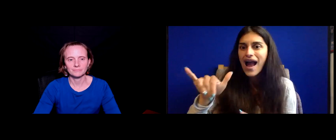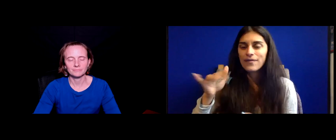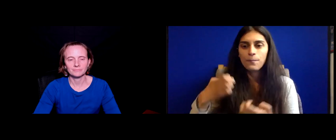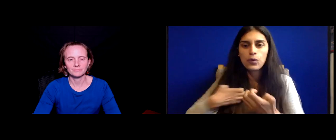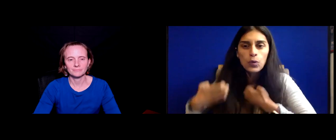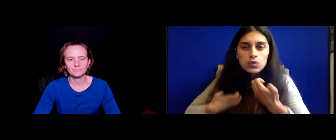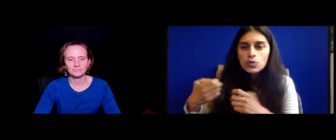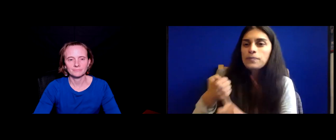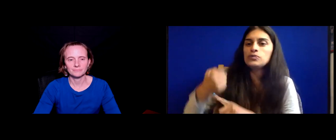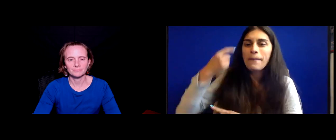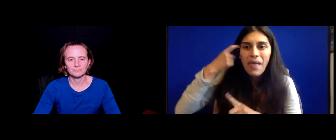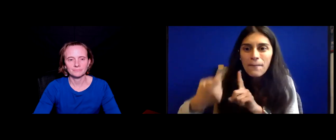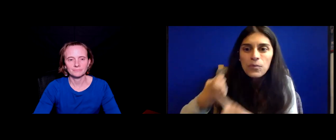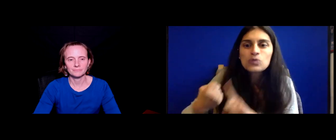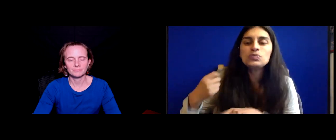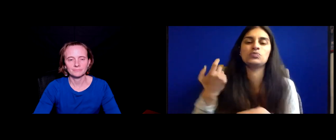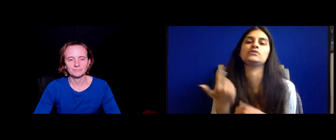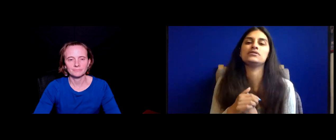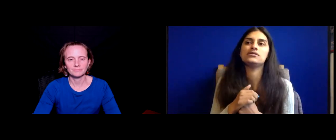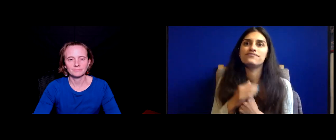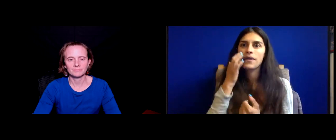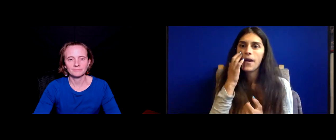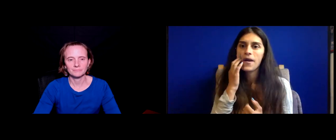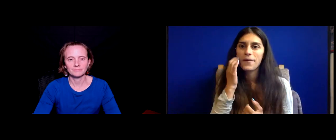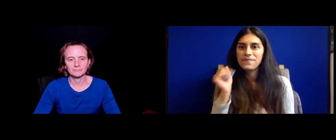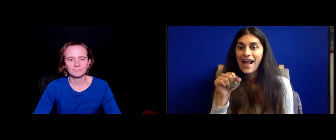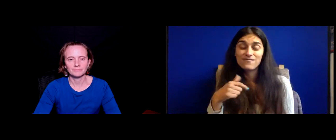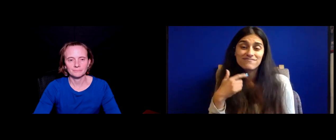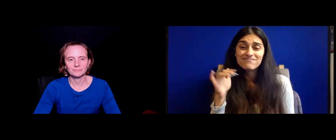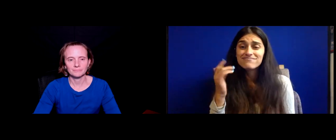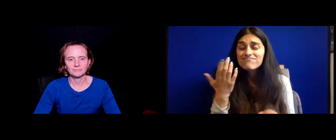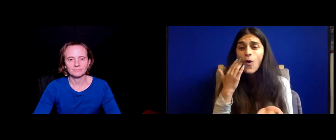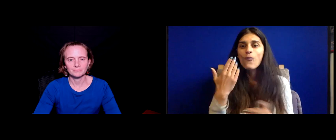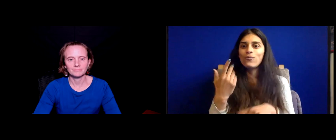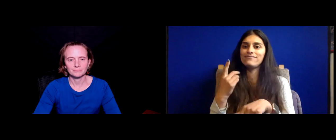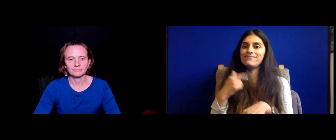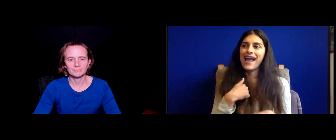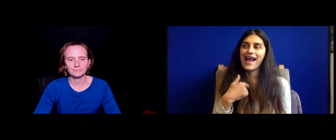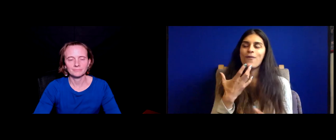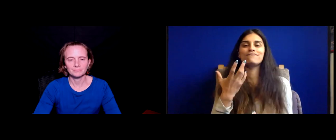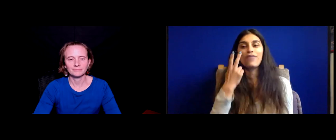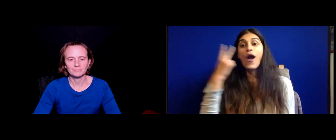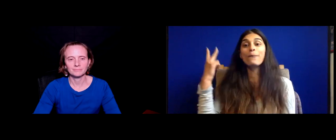different person, to go through all that emotional and psychological abuse.